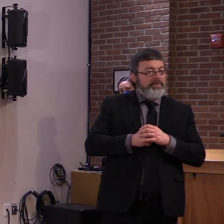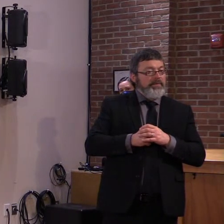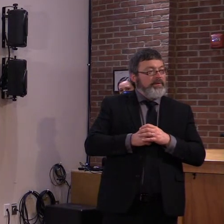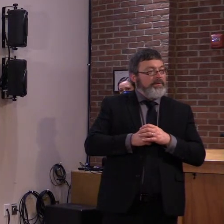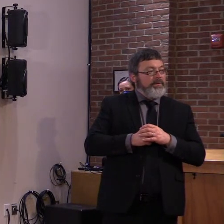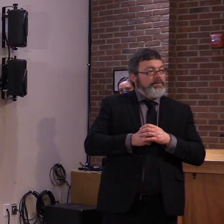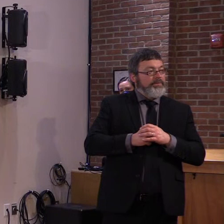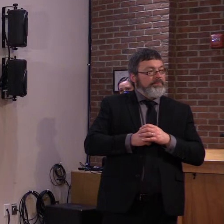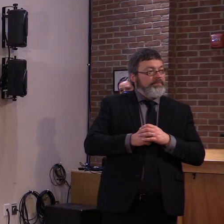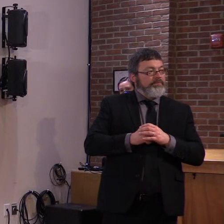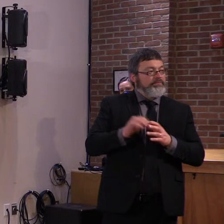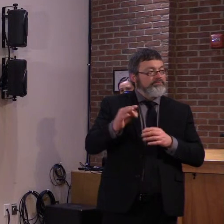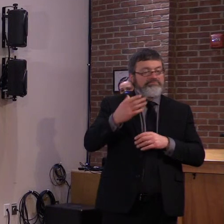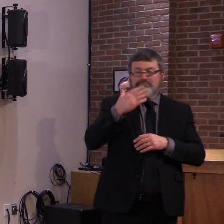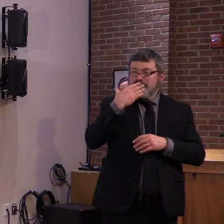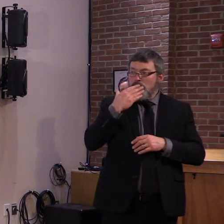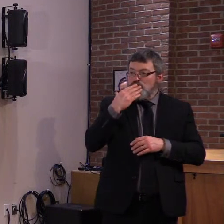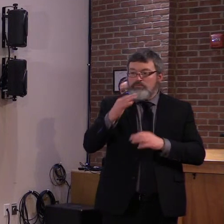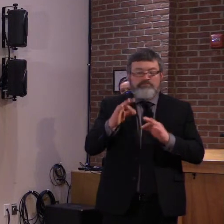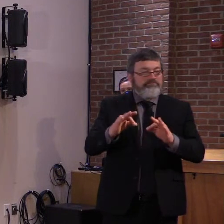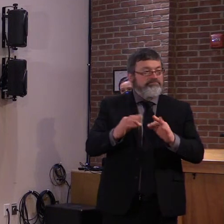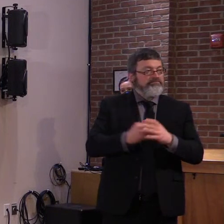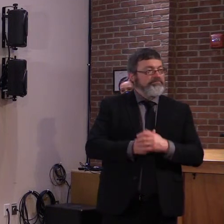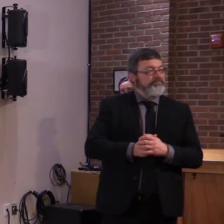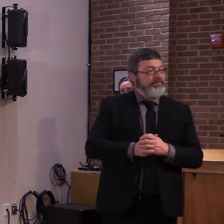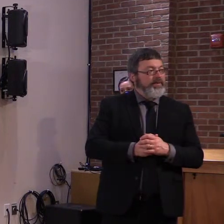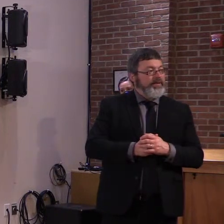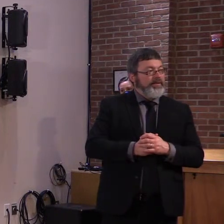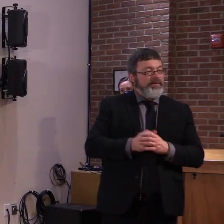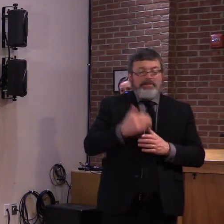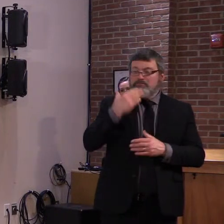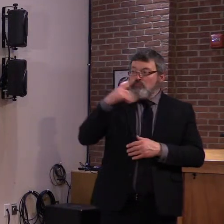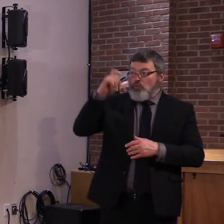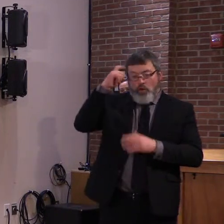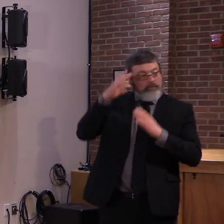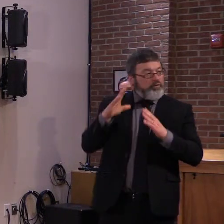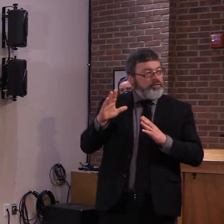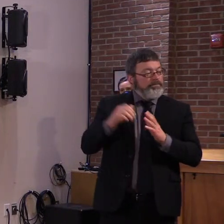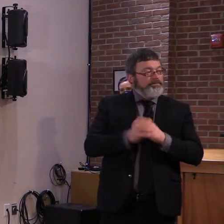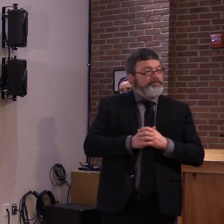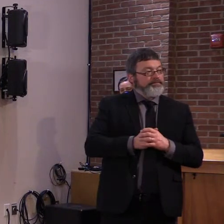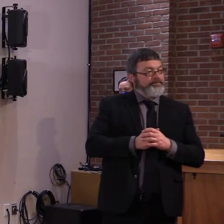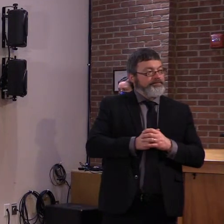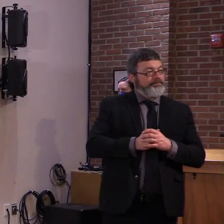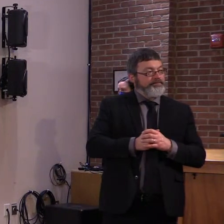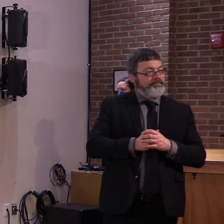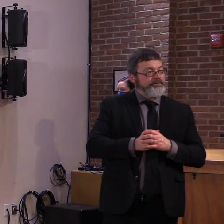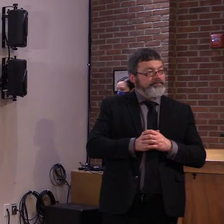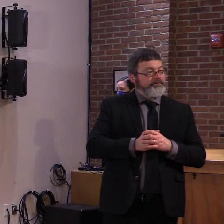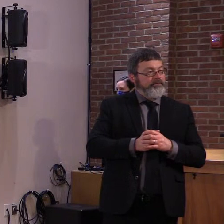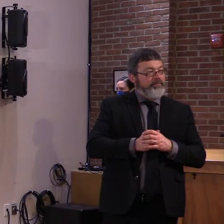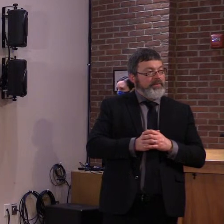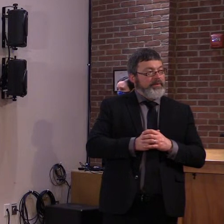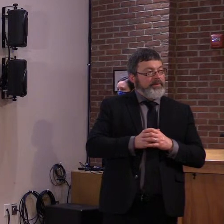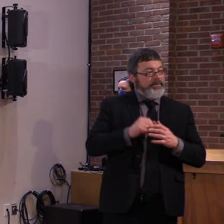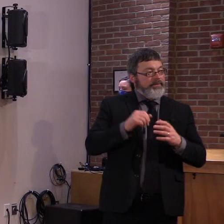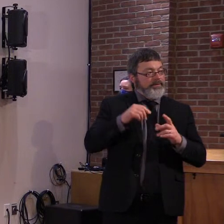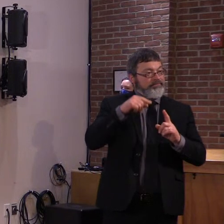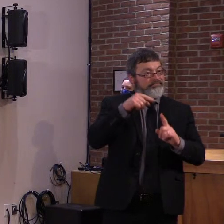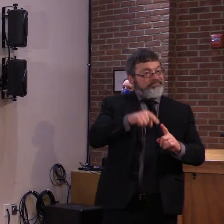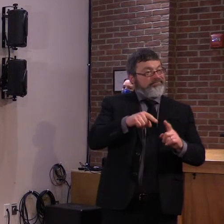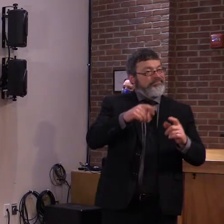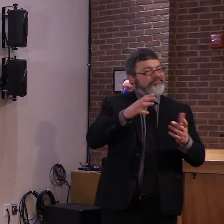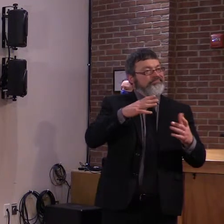Guy? Thank you very much. Thank you very much, Governor. Question about death certificates. Of the